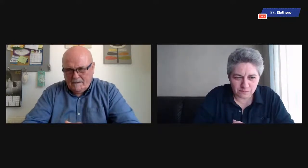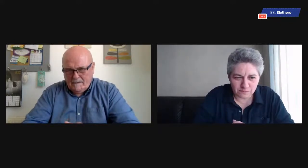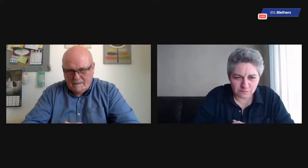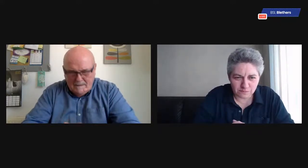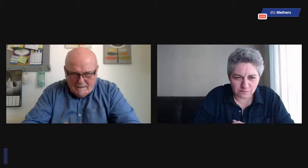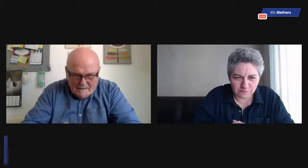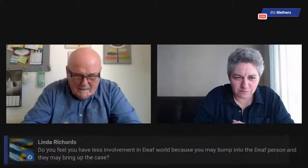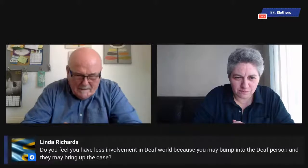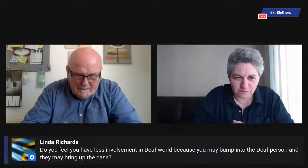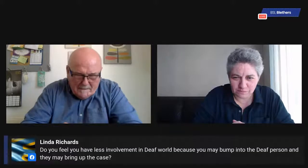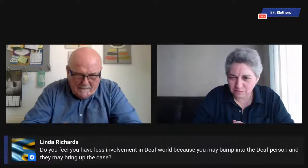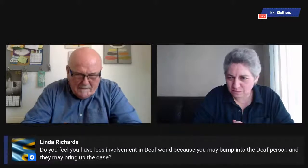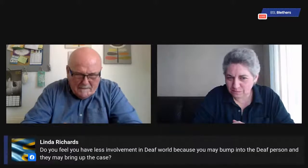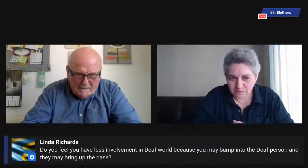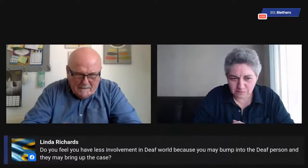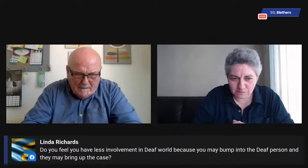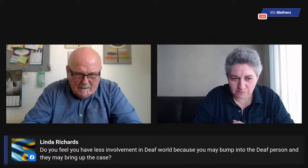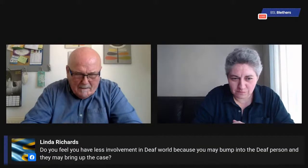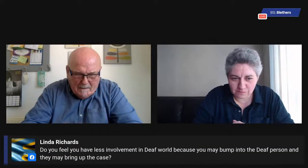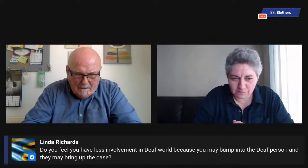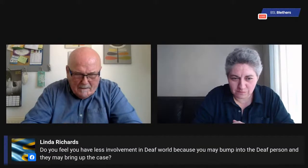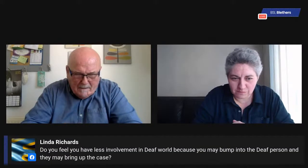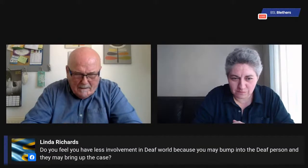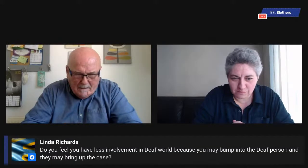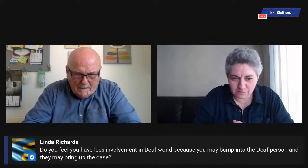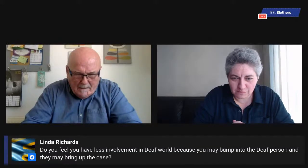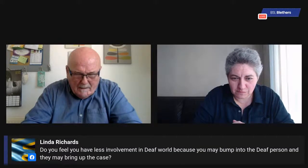So we've got Linda Richards now with a question.